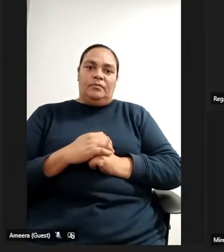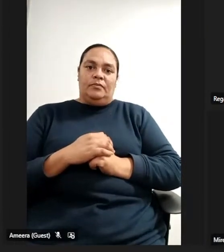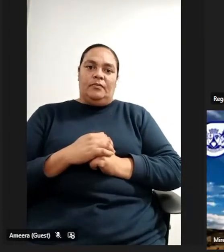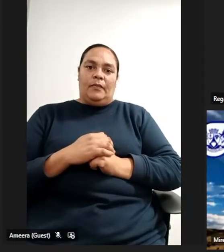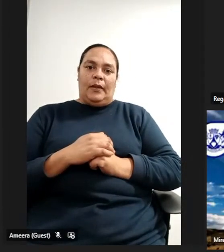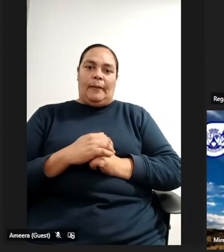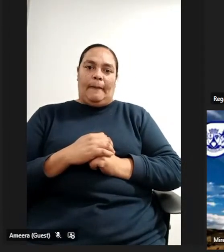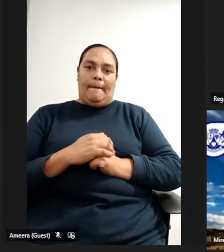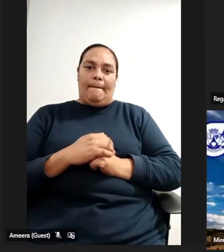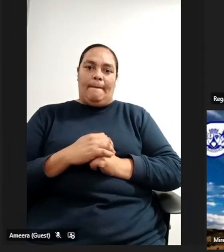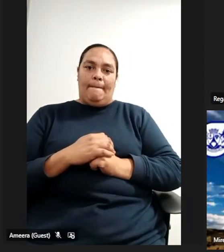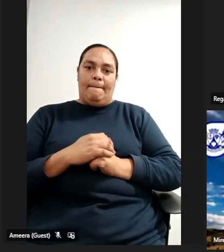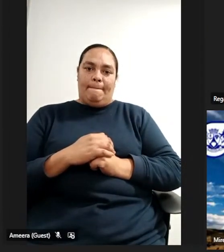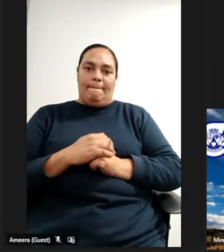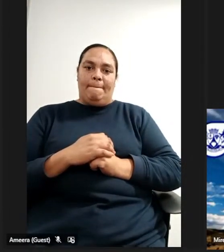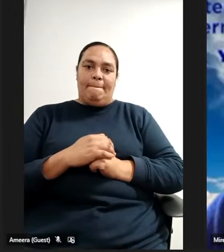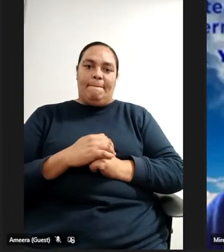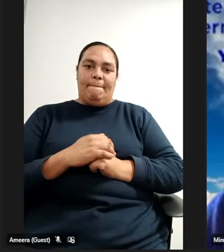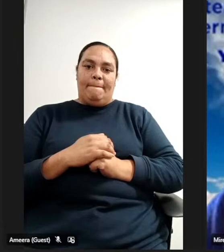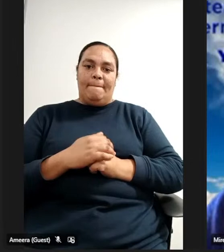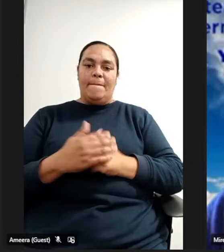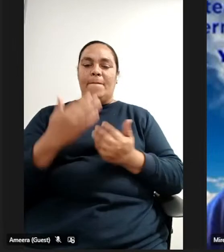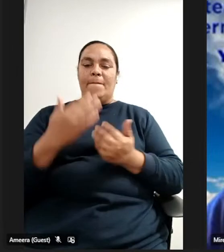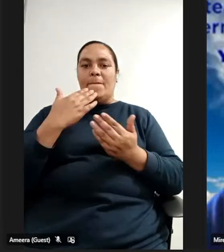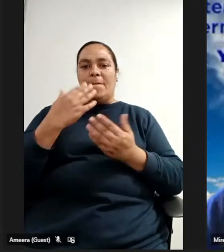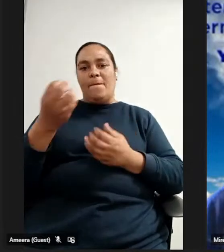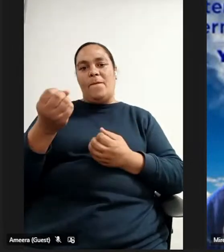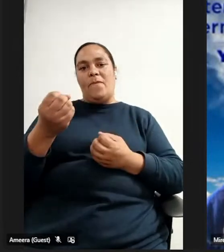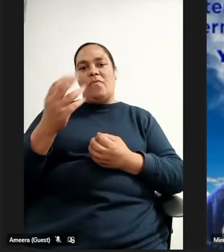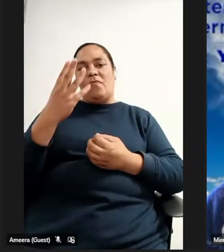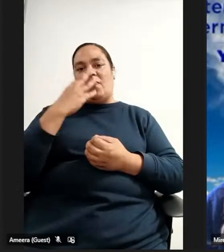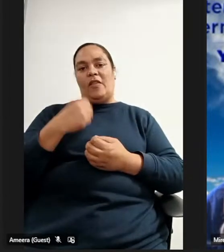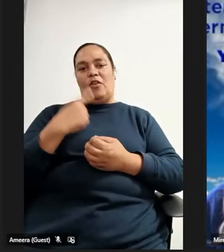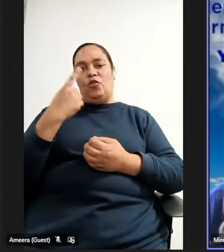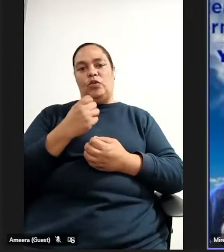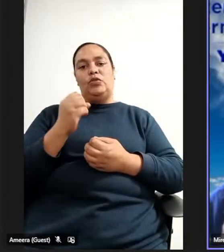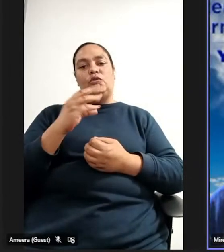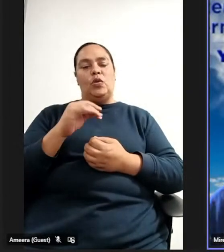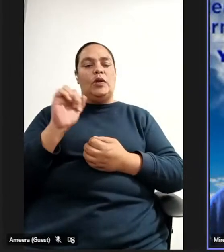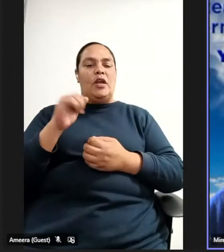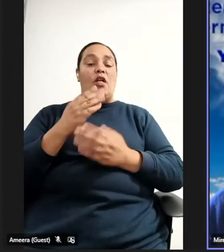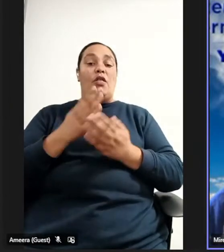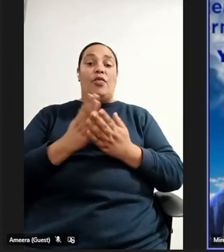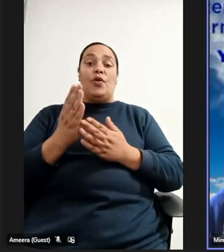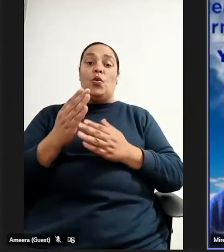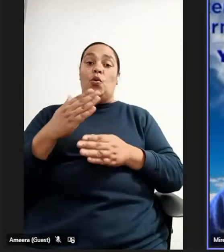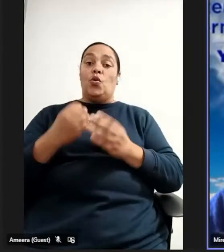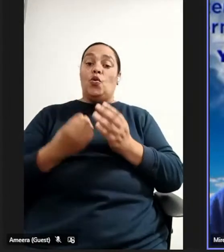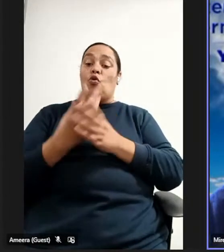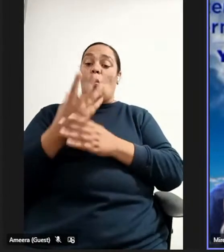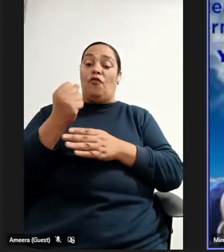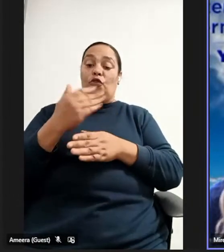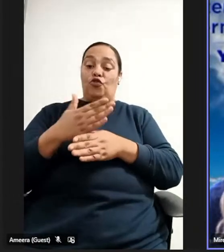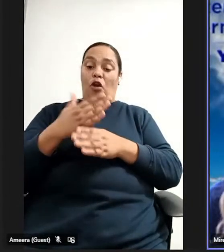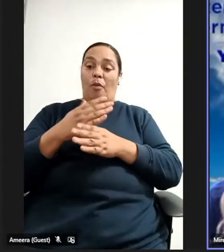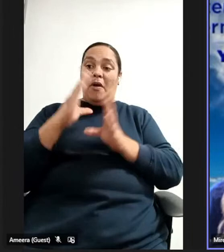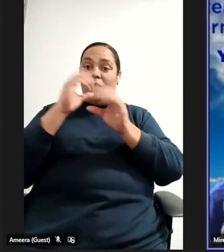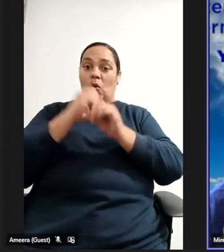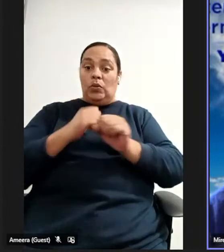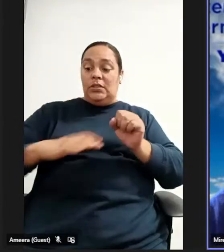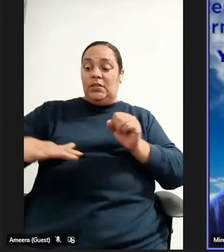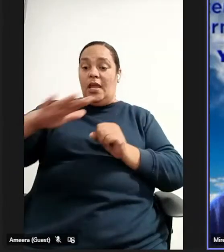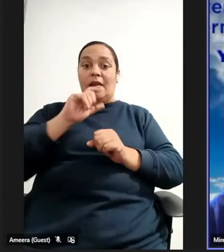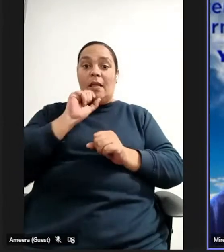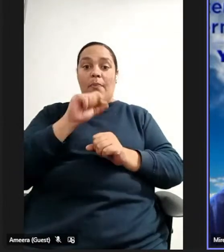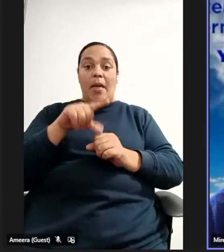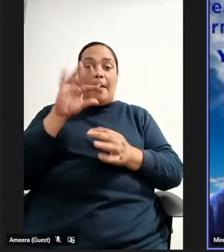Thanks very much for the question. So, I mean, through our Growth for Jobs focus area, in particular energy resilience